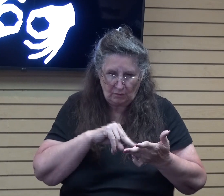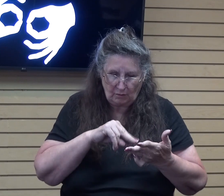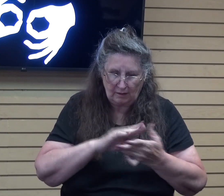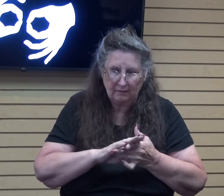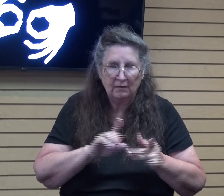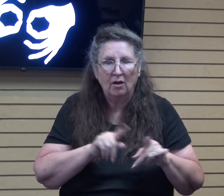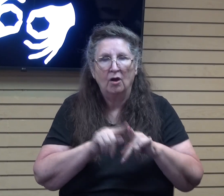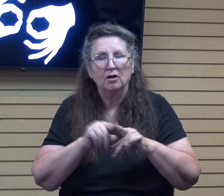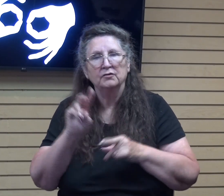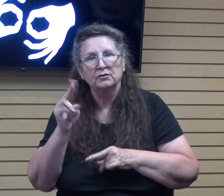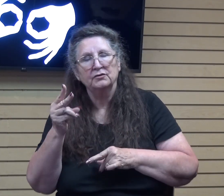also visualize